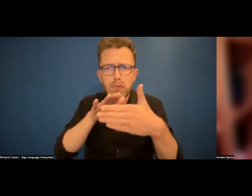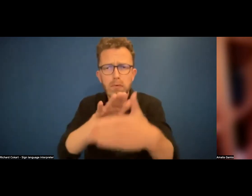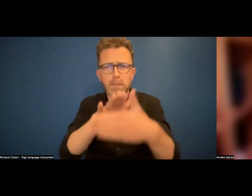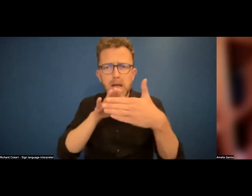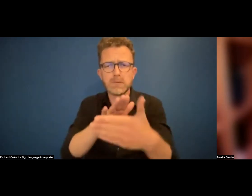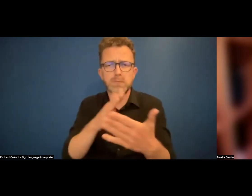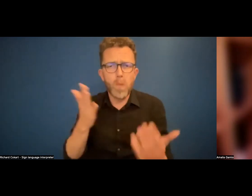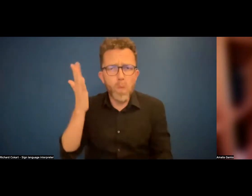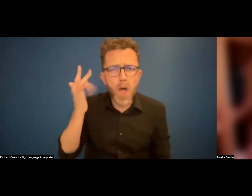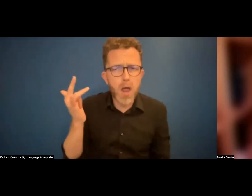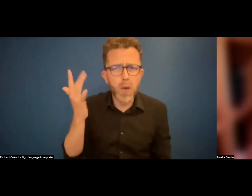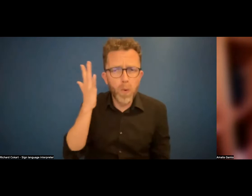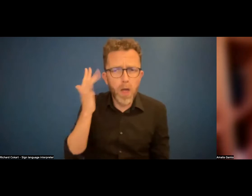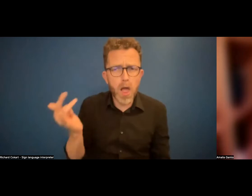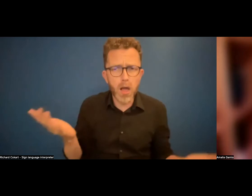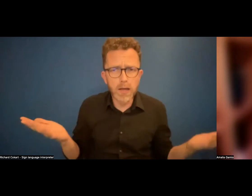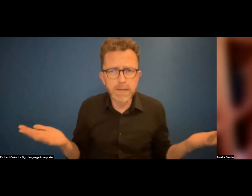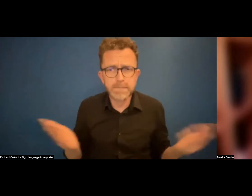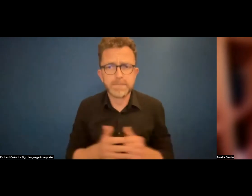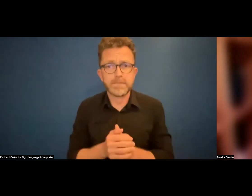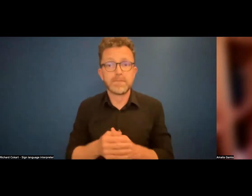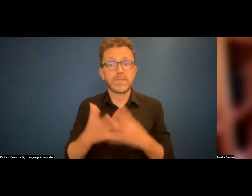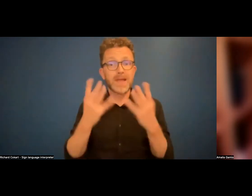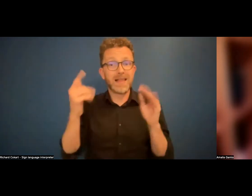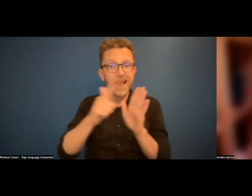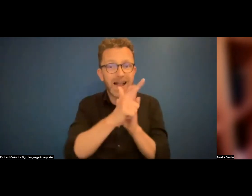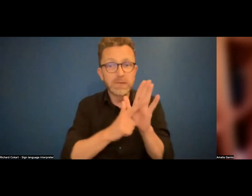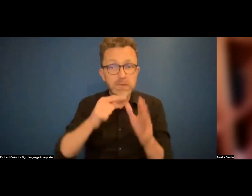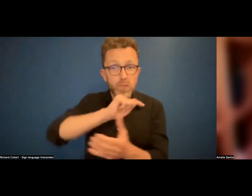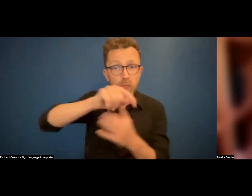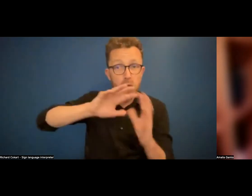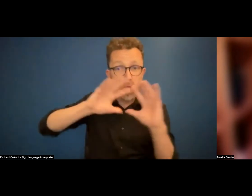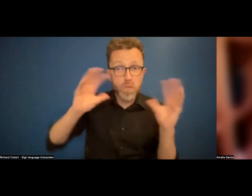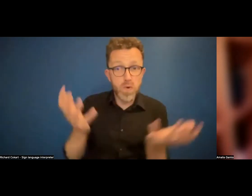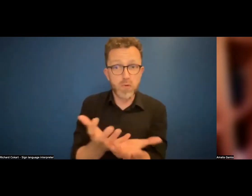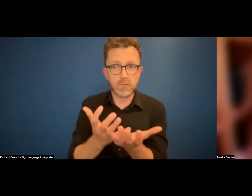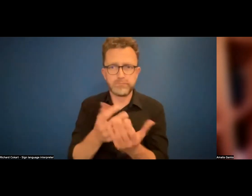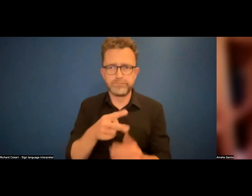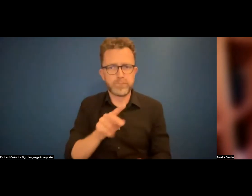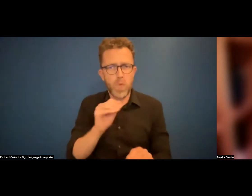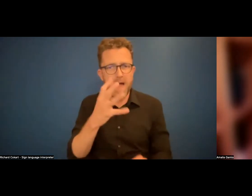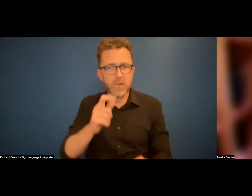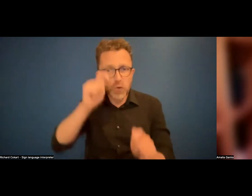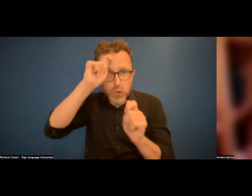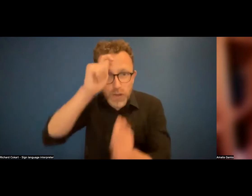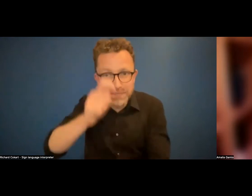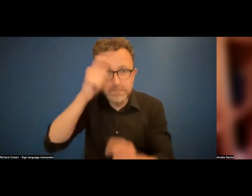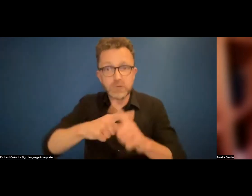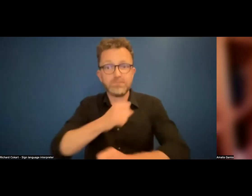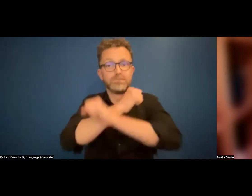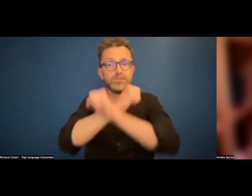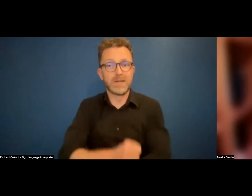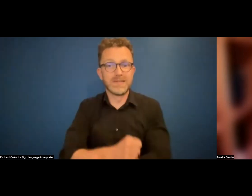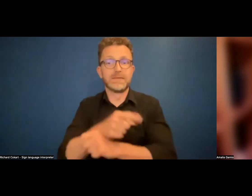respect for a person's legal capacity and decision-making at all times, including in